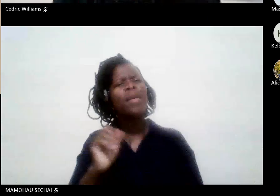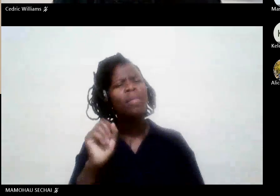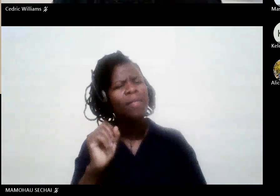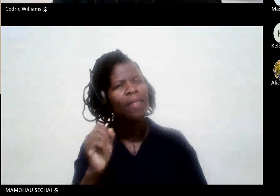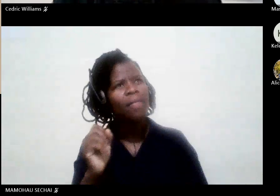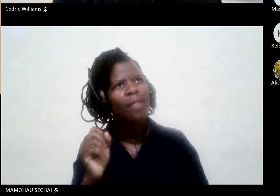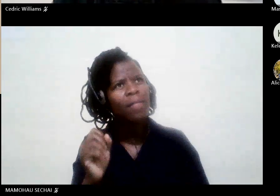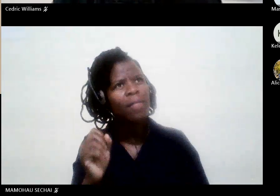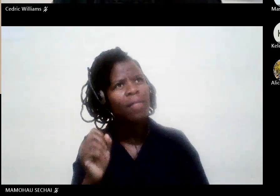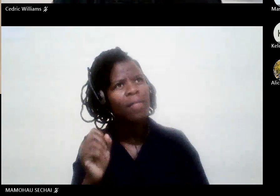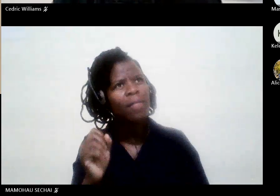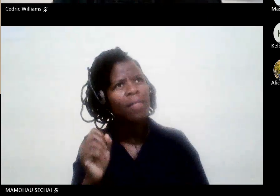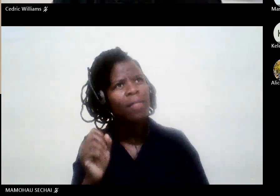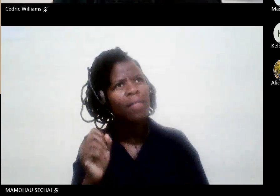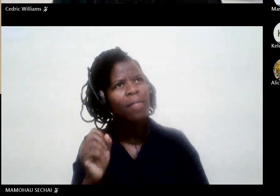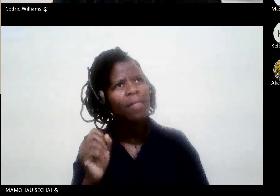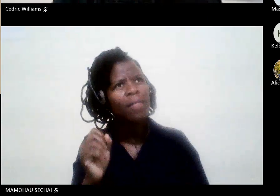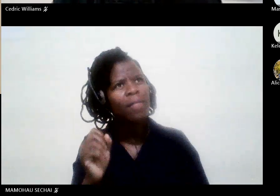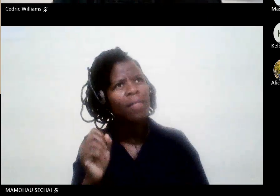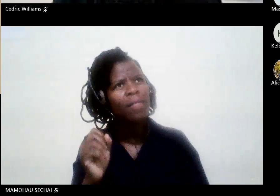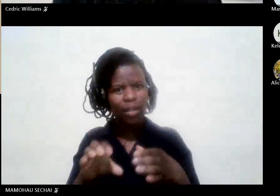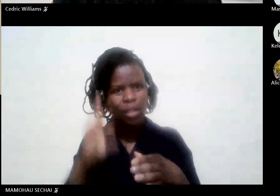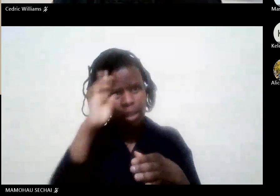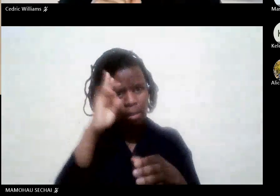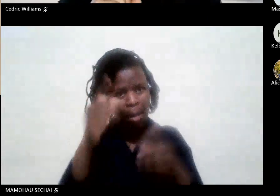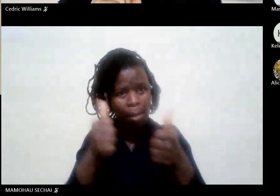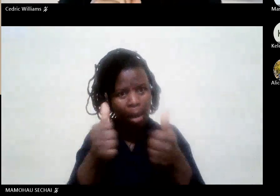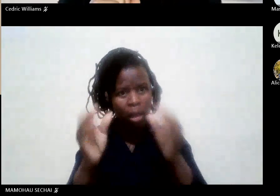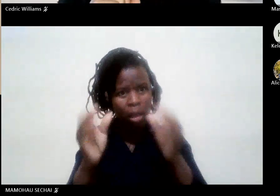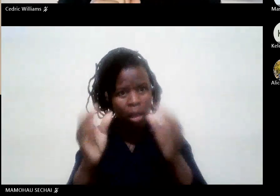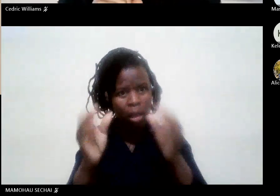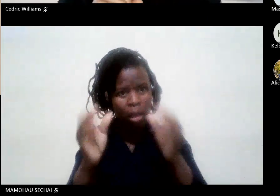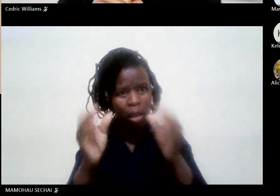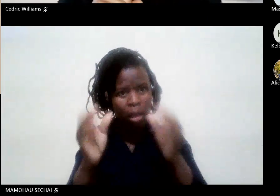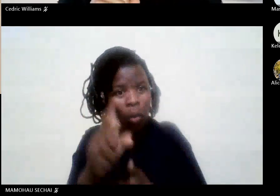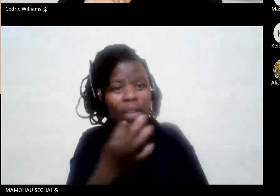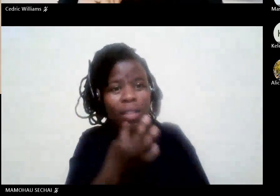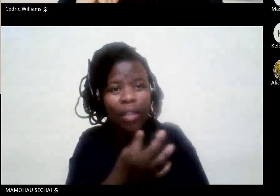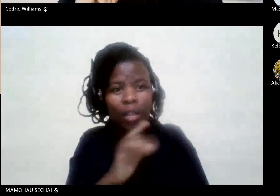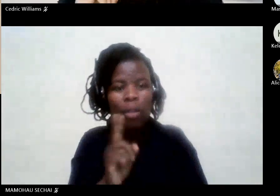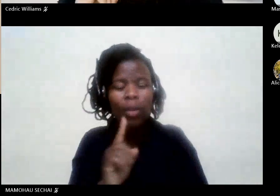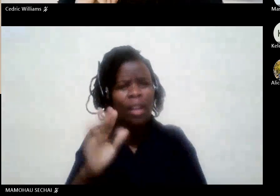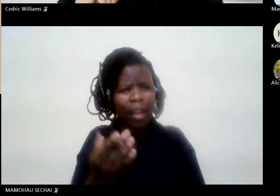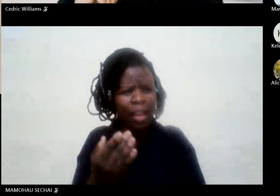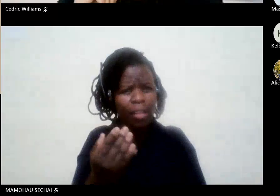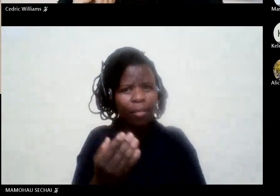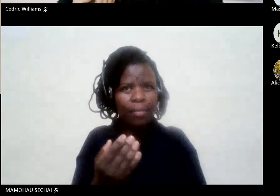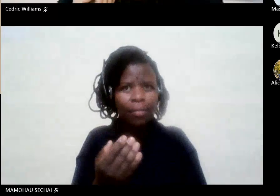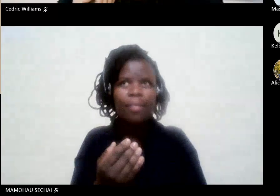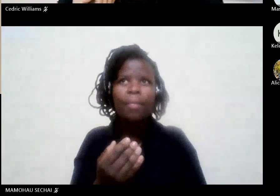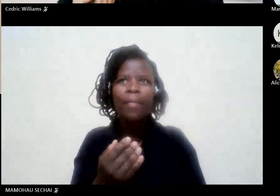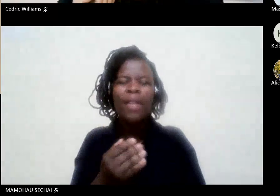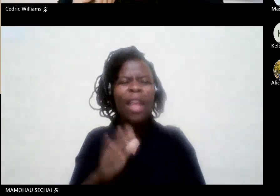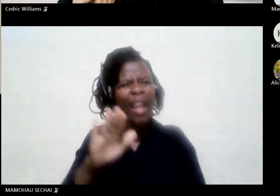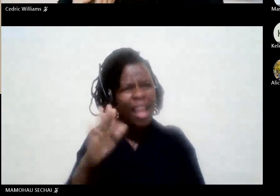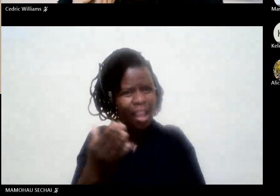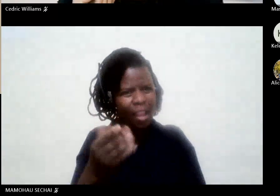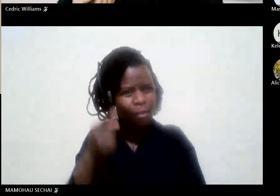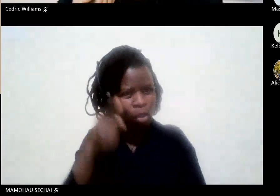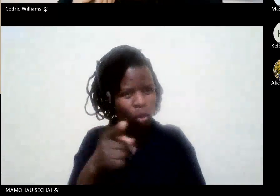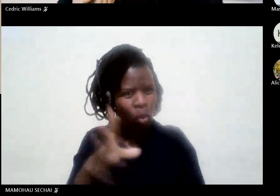online activity. I can't remember where now, but where the question was, if you include, I think it's first online, where if you include, what are